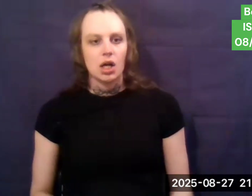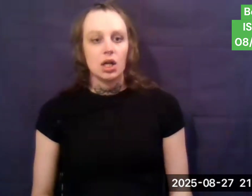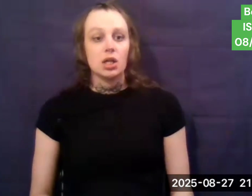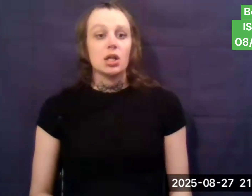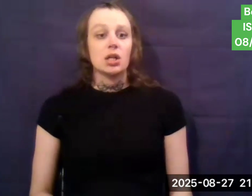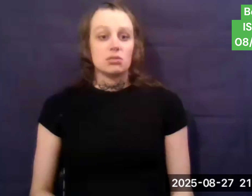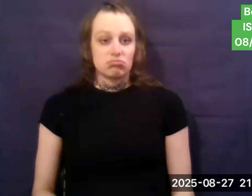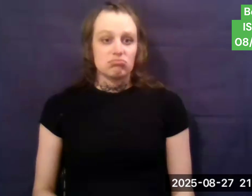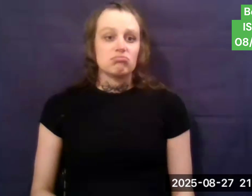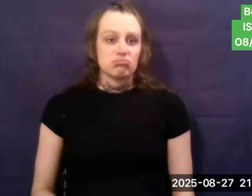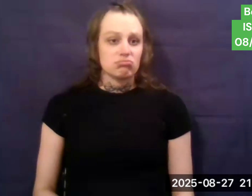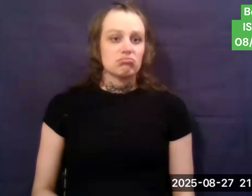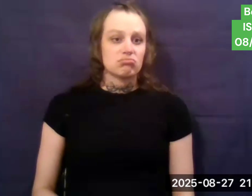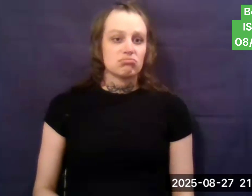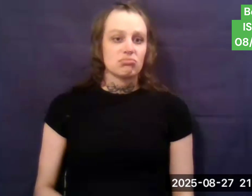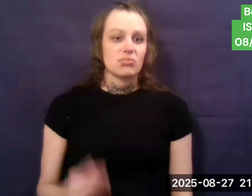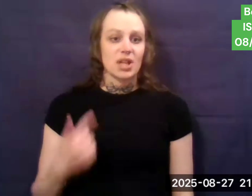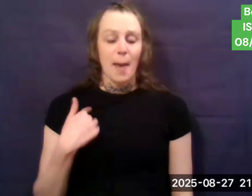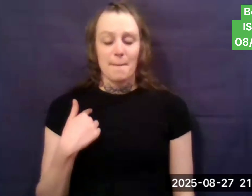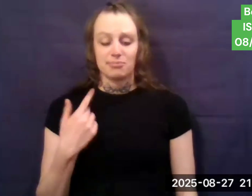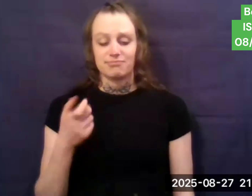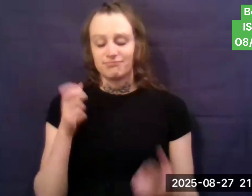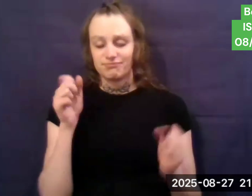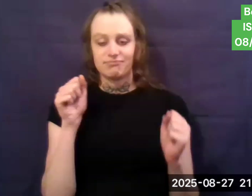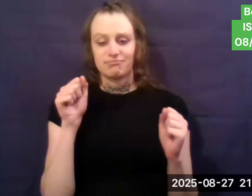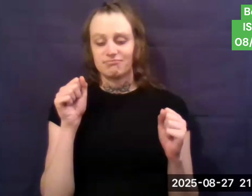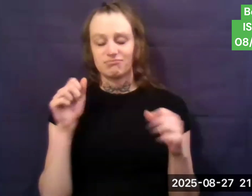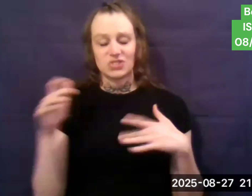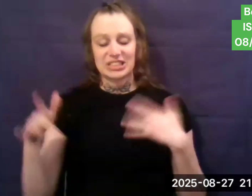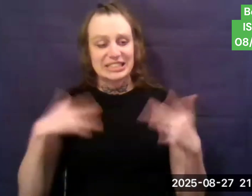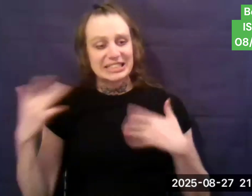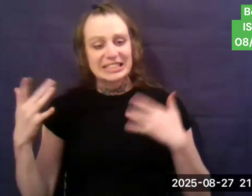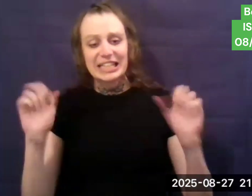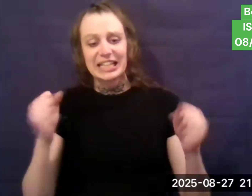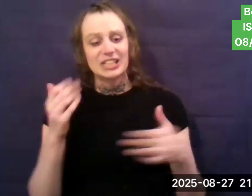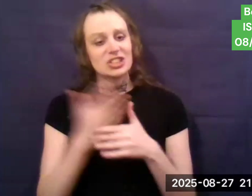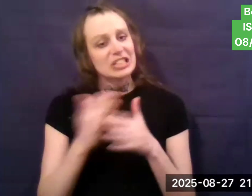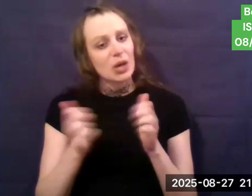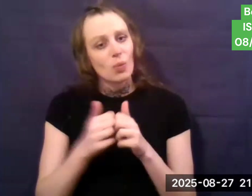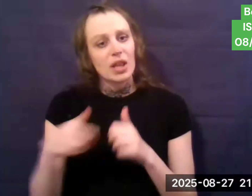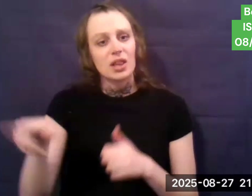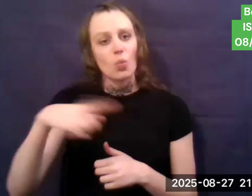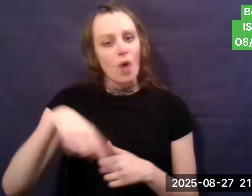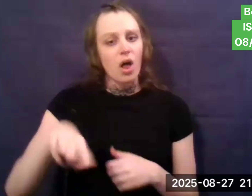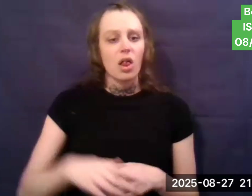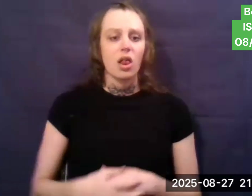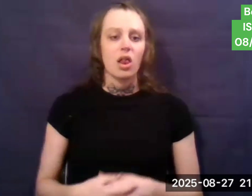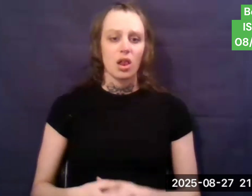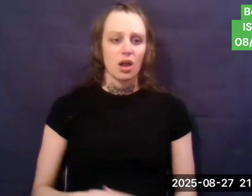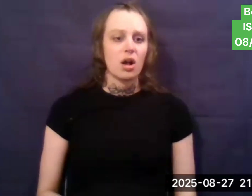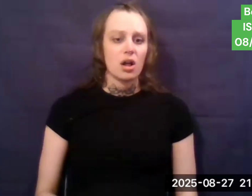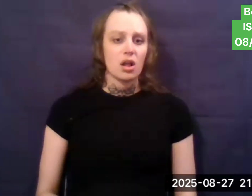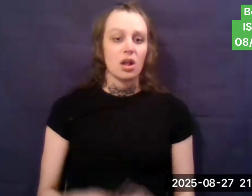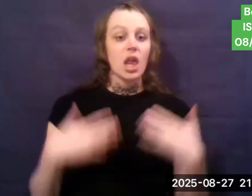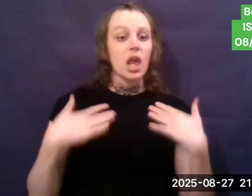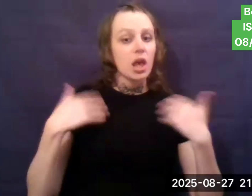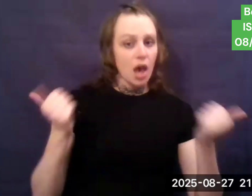I'm really glad that I get to share it with people, like the people on this meeting, not only young people but just people in